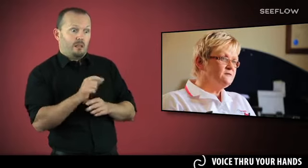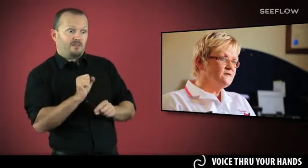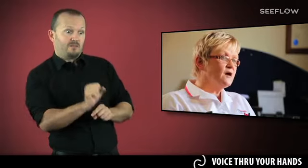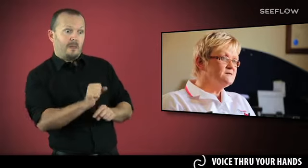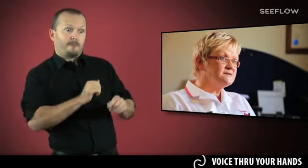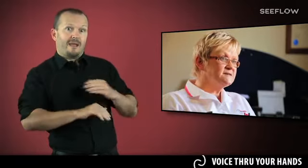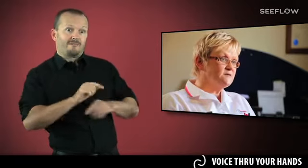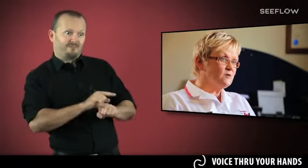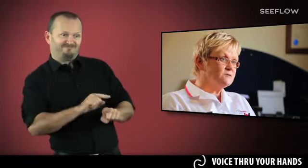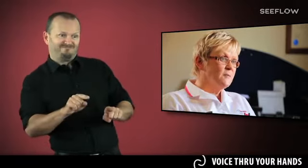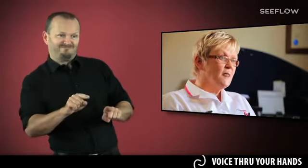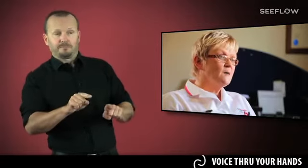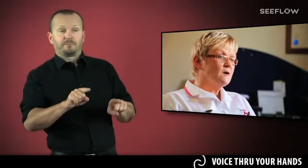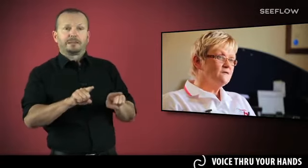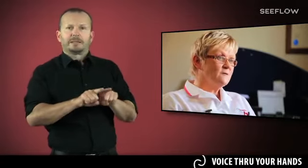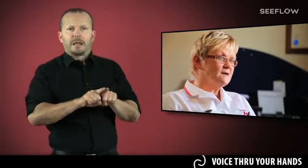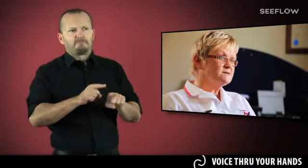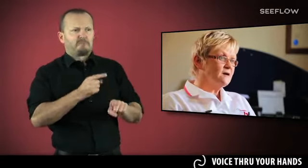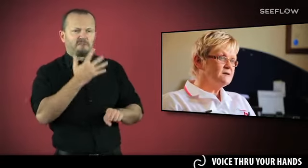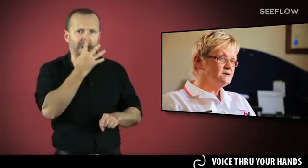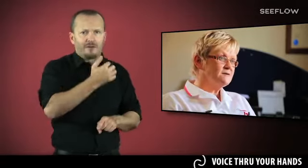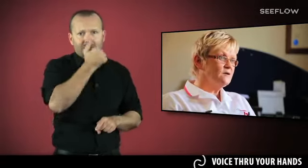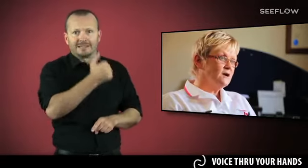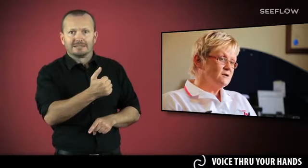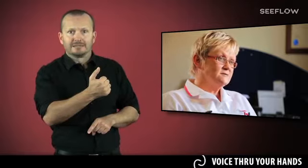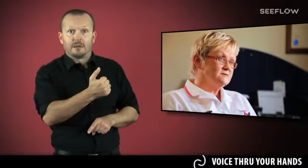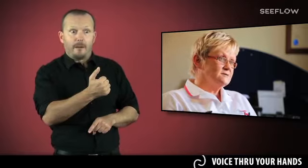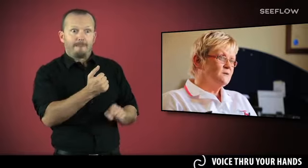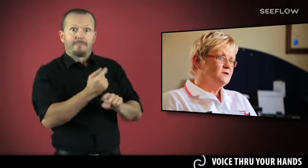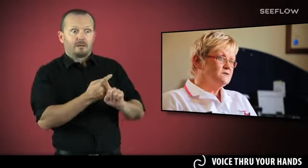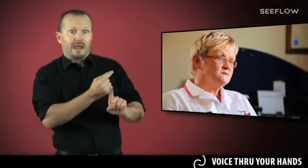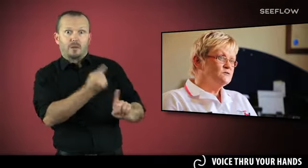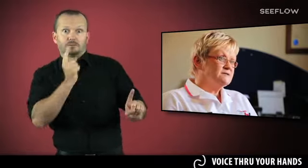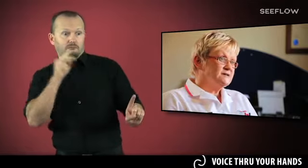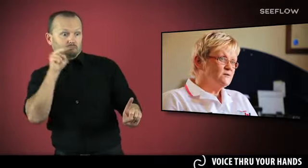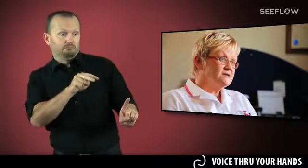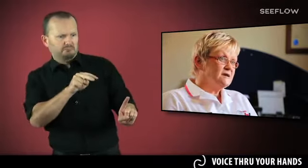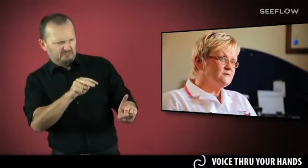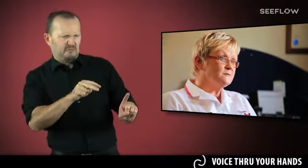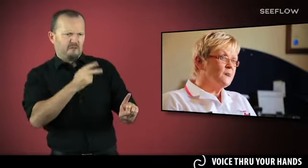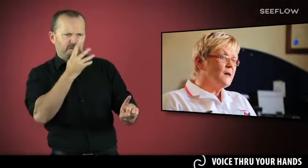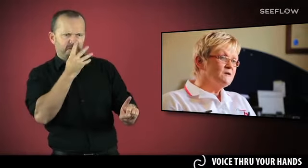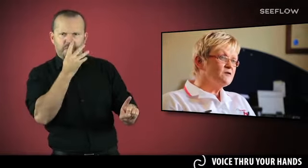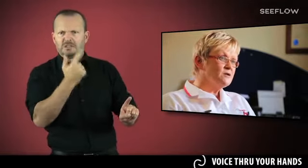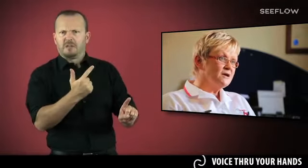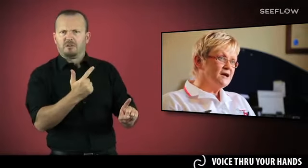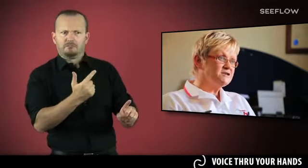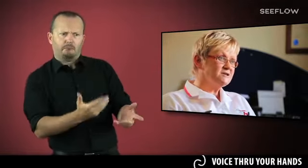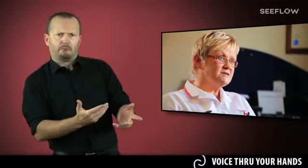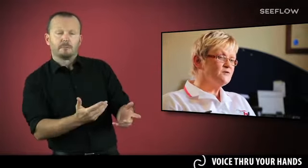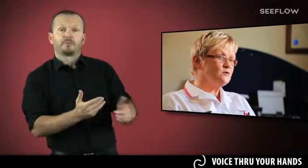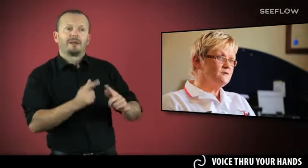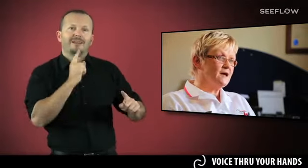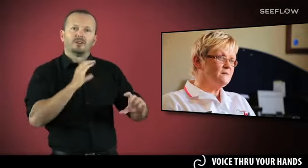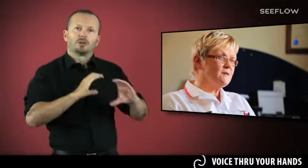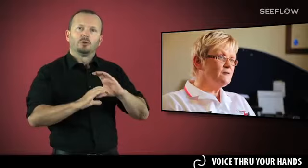stages of 5 to 6 year old. But from an outside, they're looking at someone who's 46, 47. But if communication